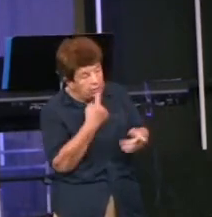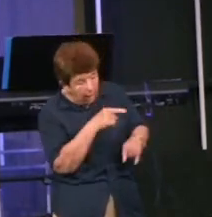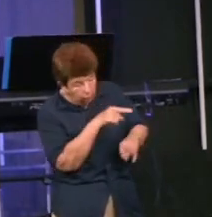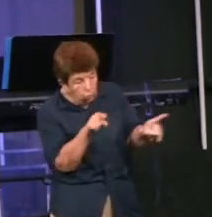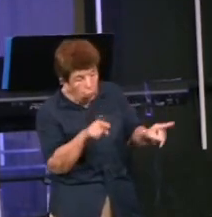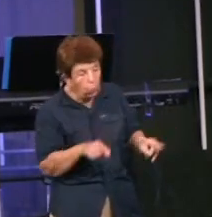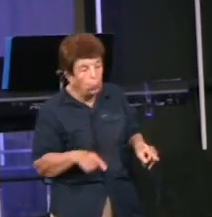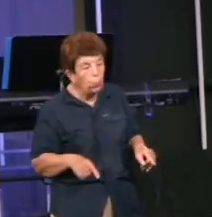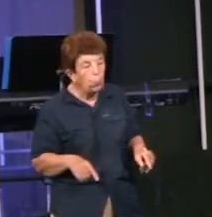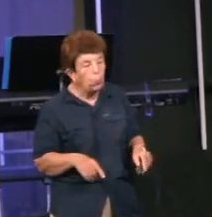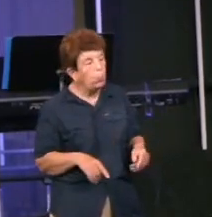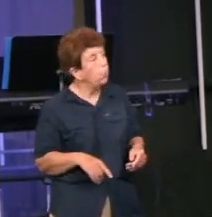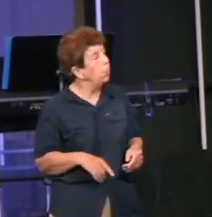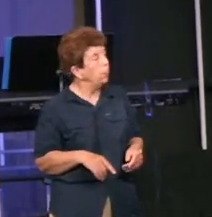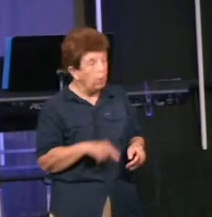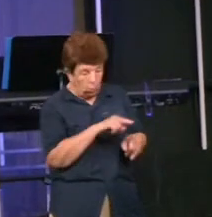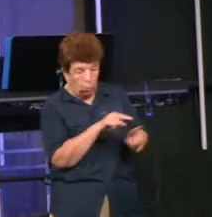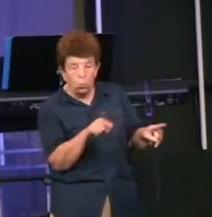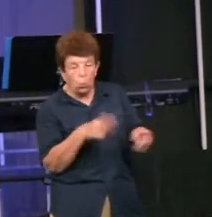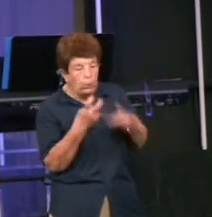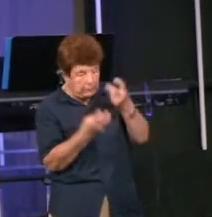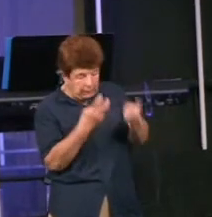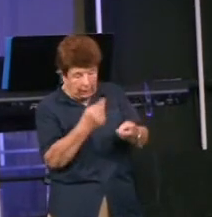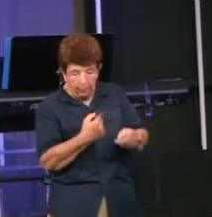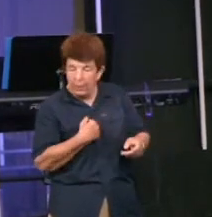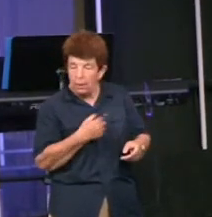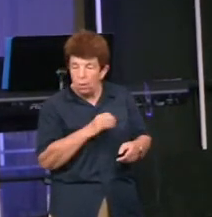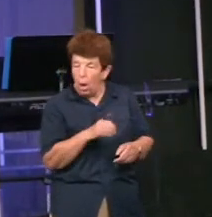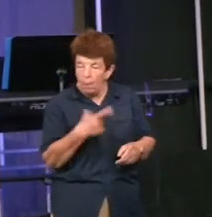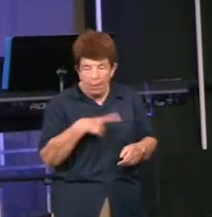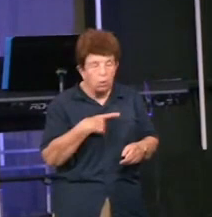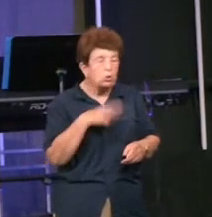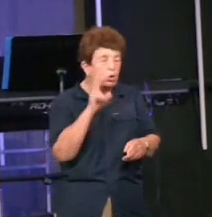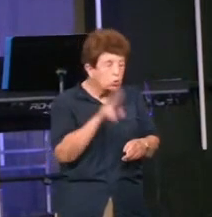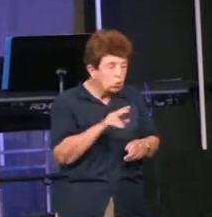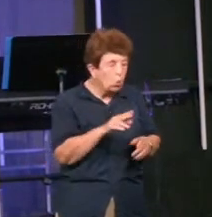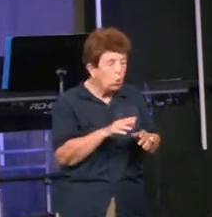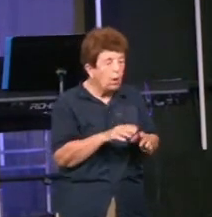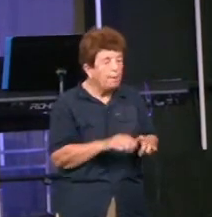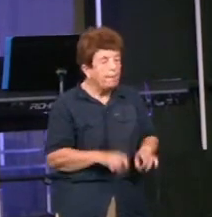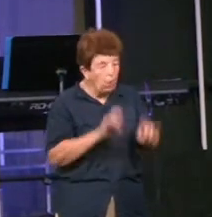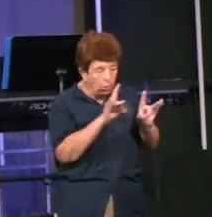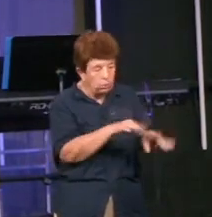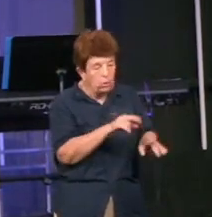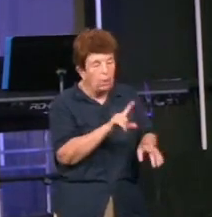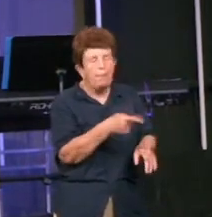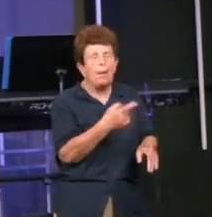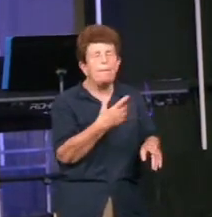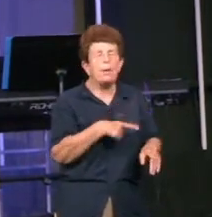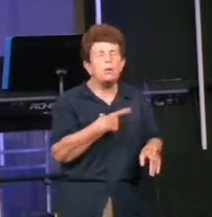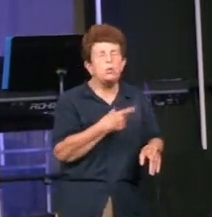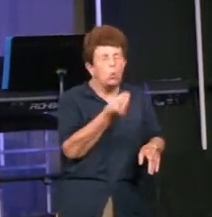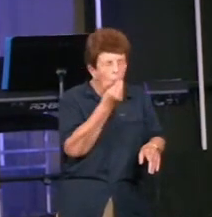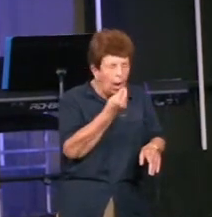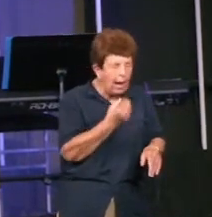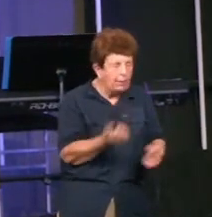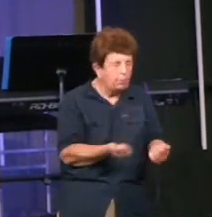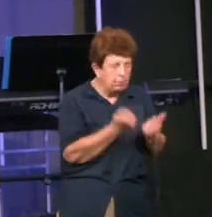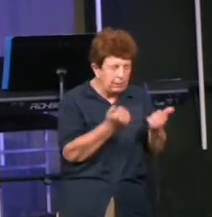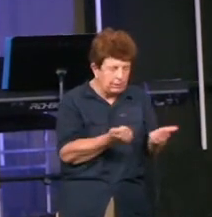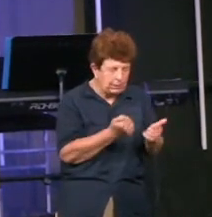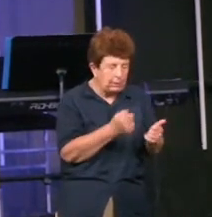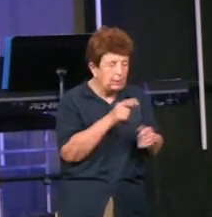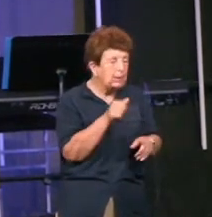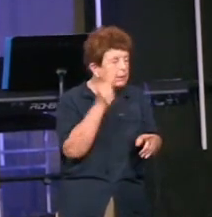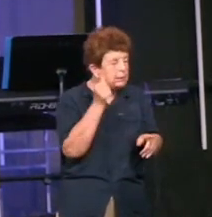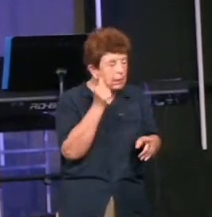to you, you are seeking me not because you saw signs, but because you ate your fill of loaves